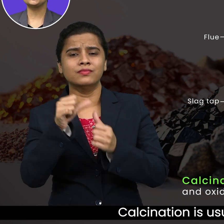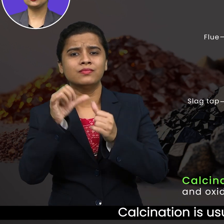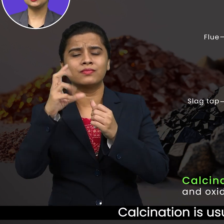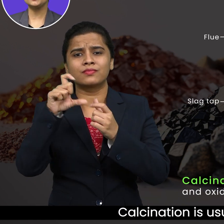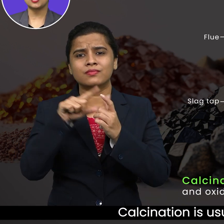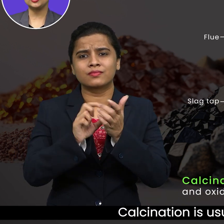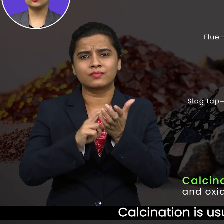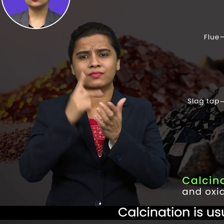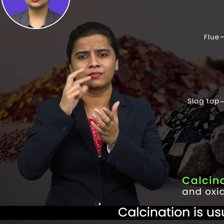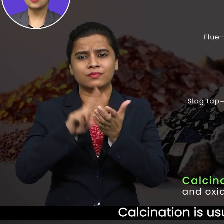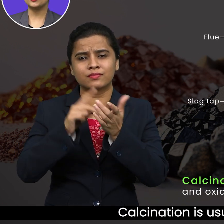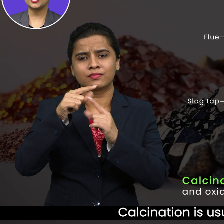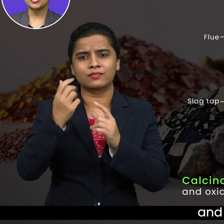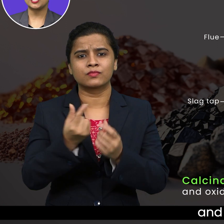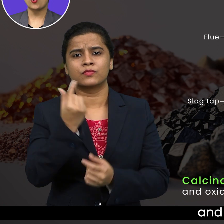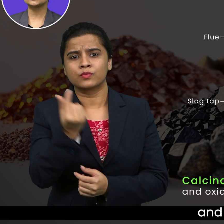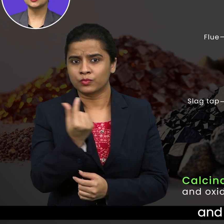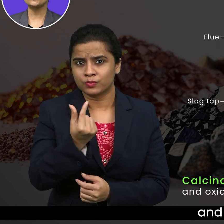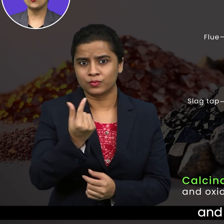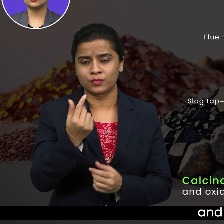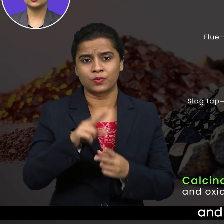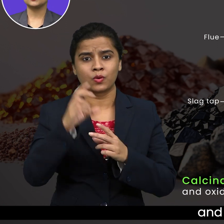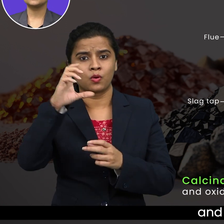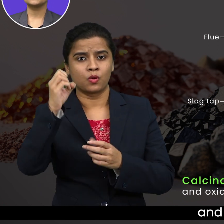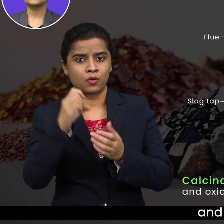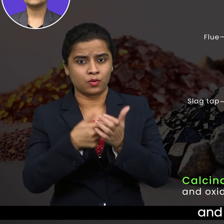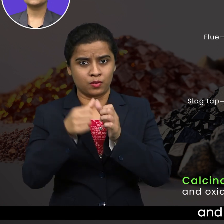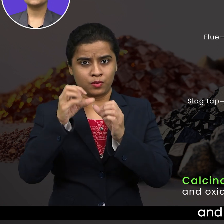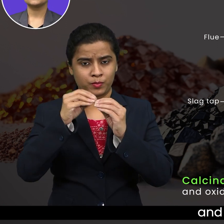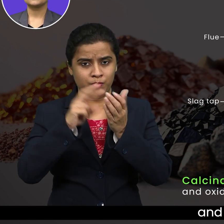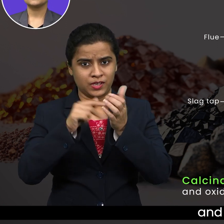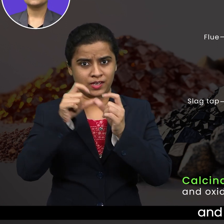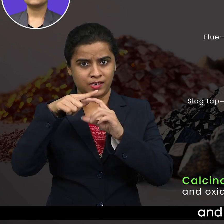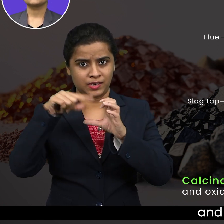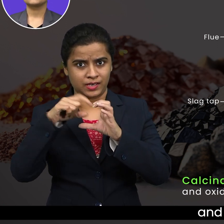Calcination is usually done to carbonate and oxide ores.